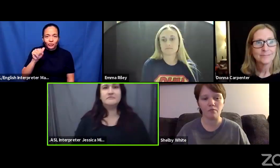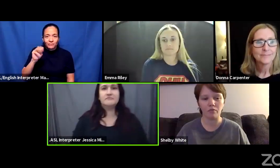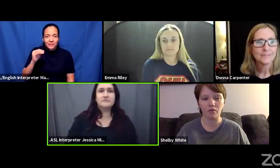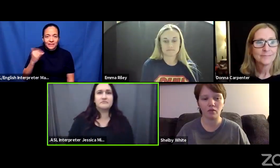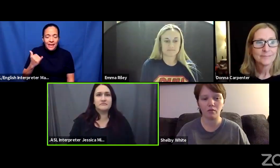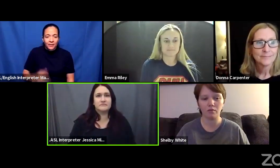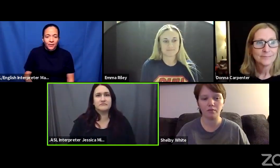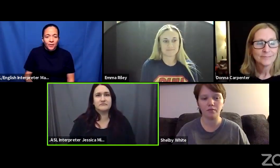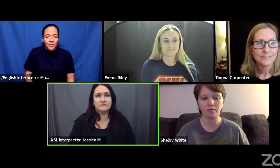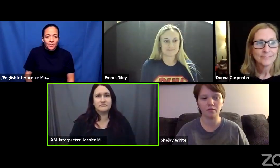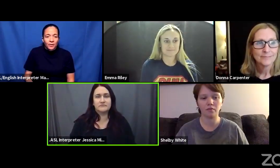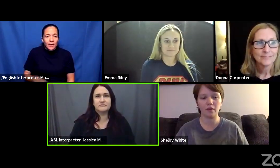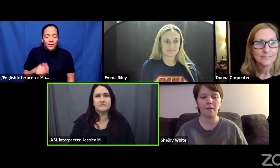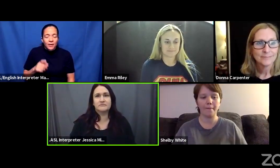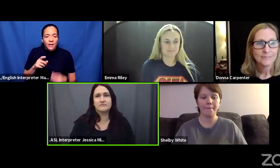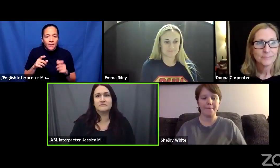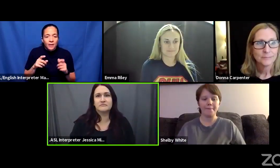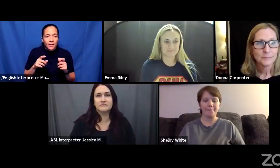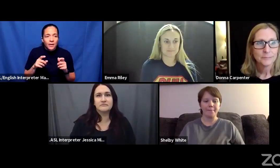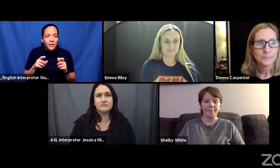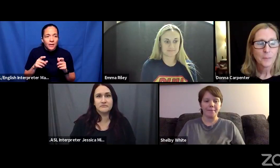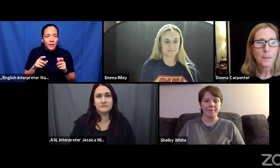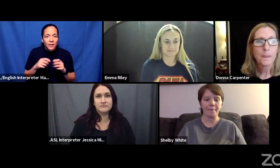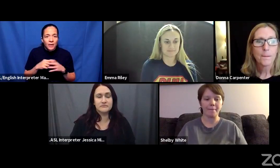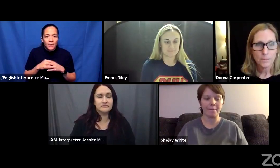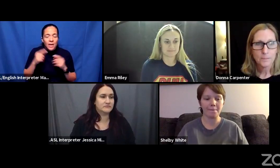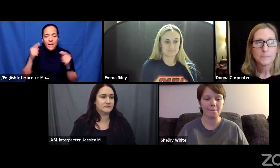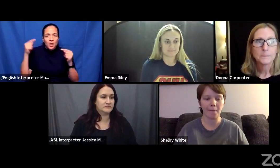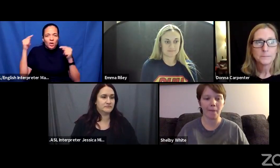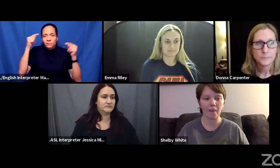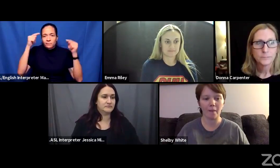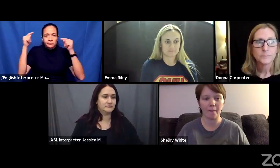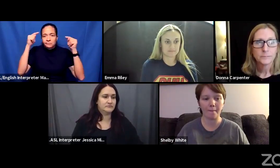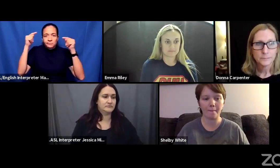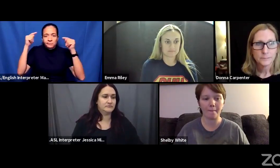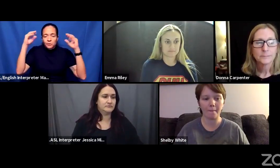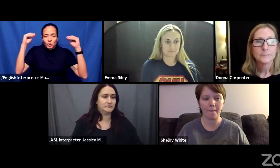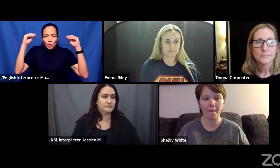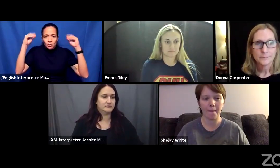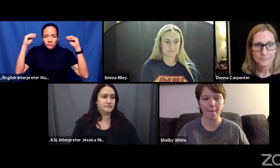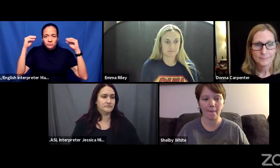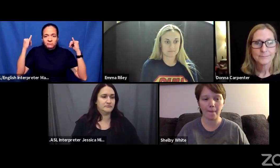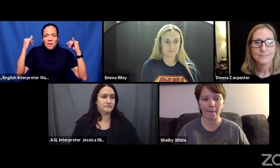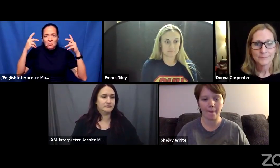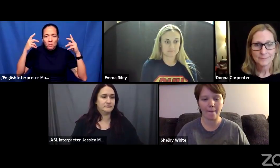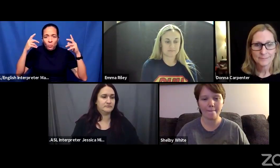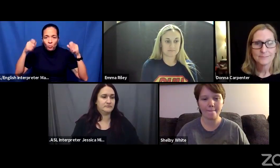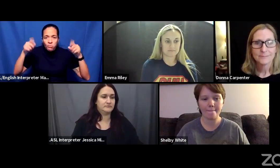So it just pops up on the main page, correct? Yes.